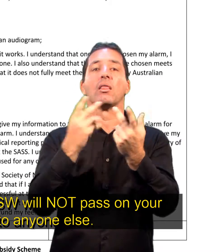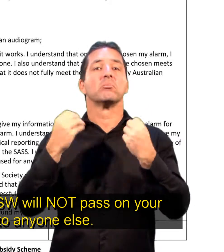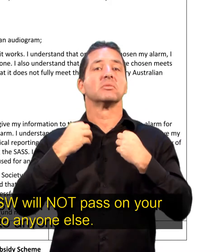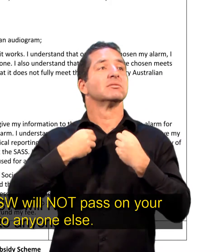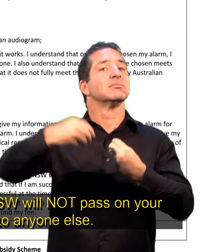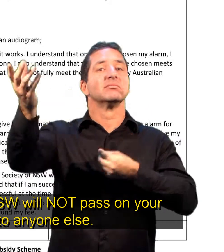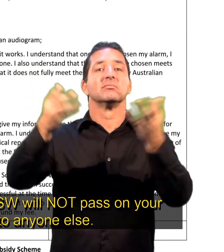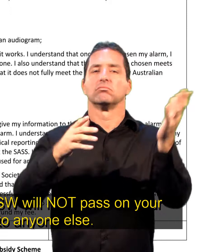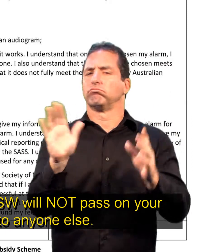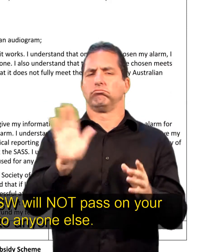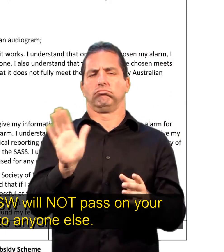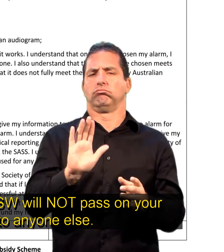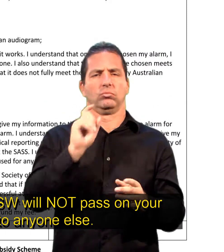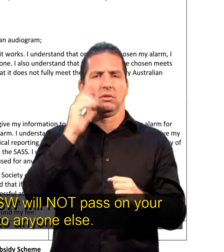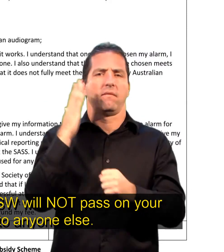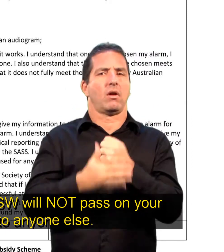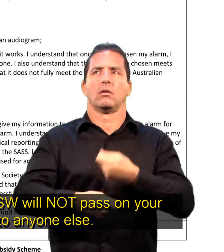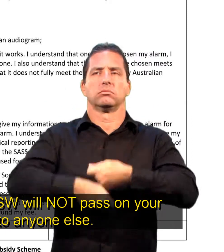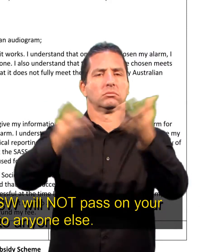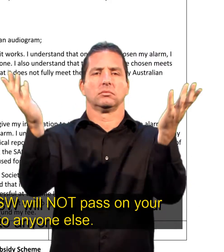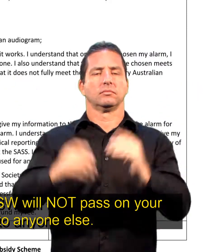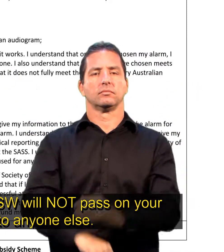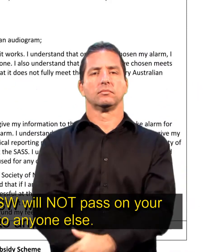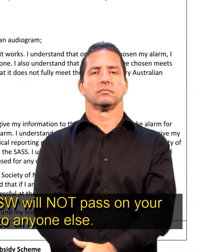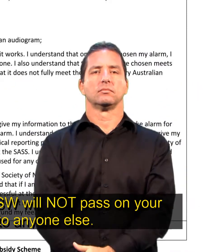pass on your information to anyone else.